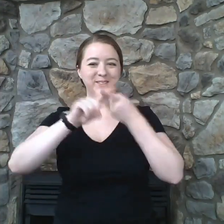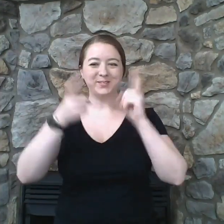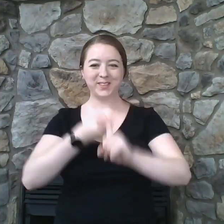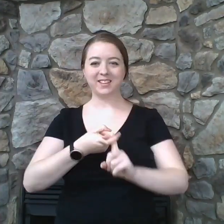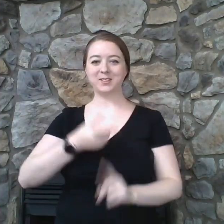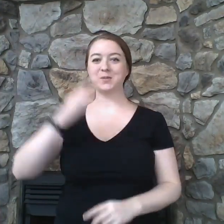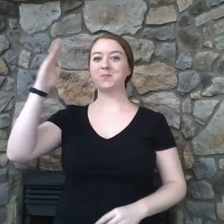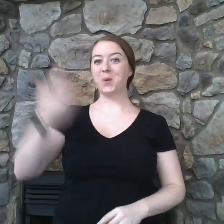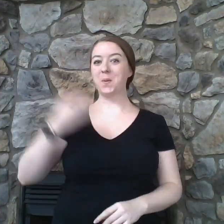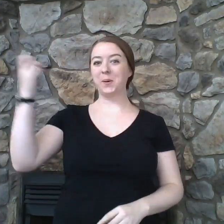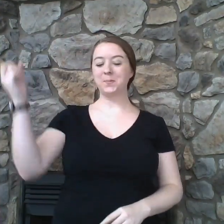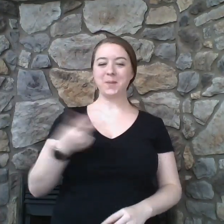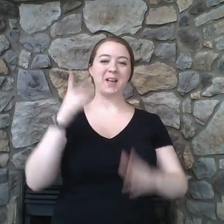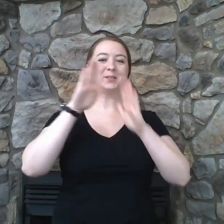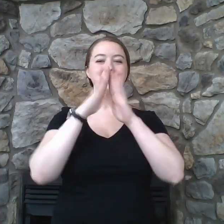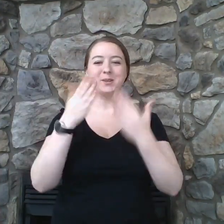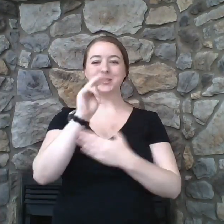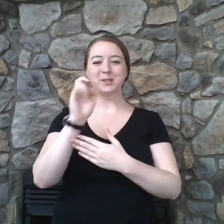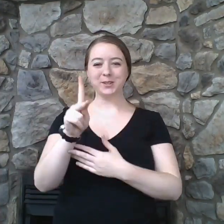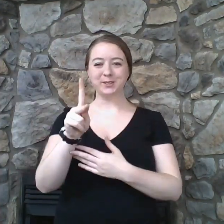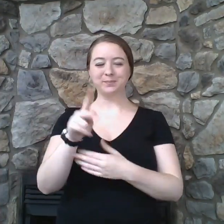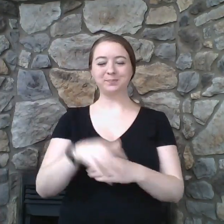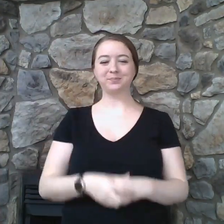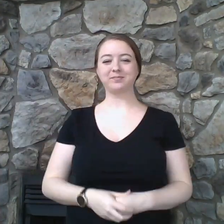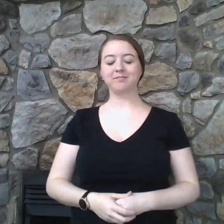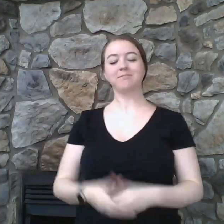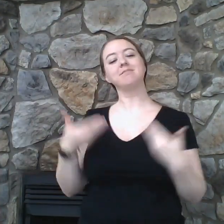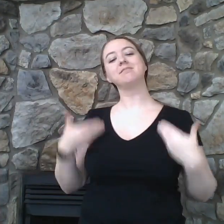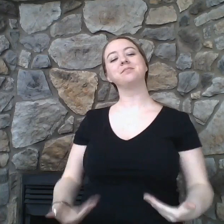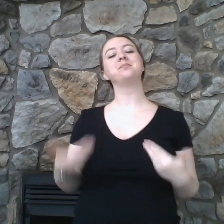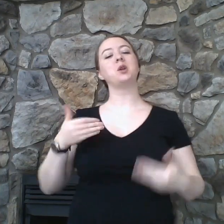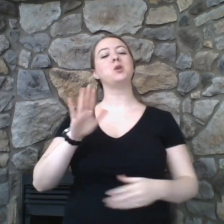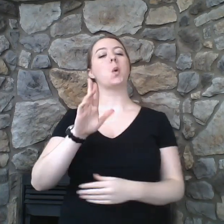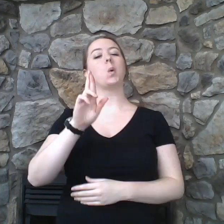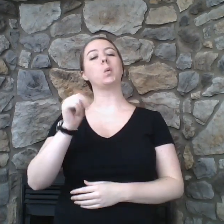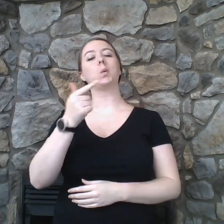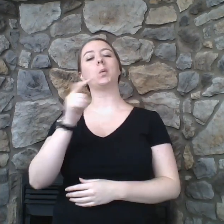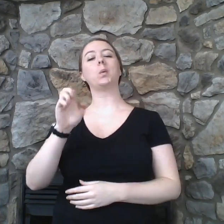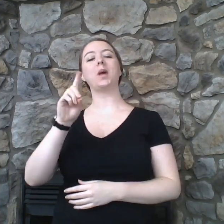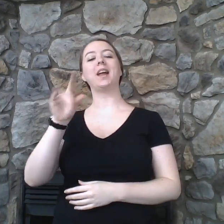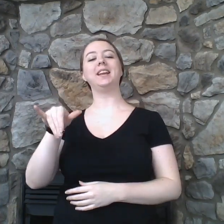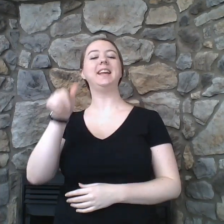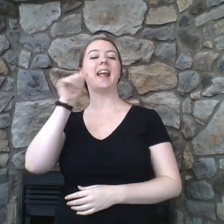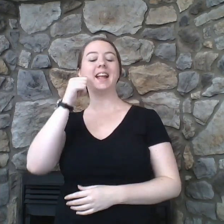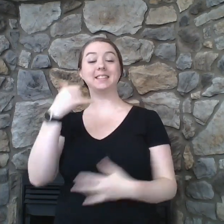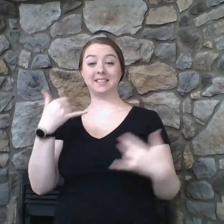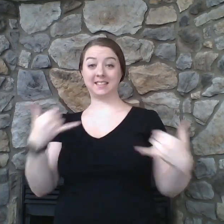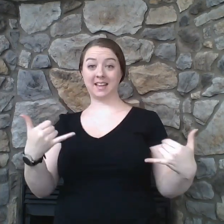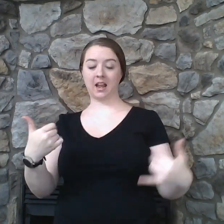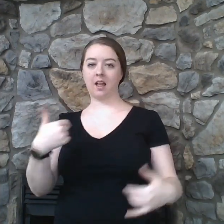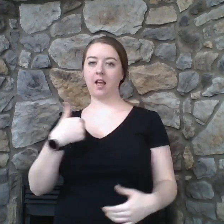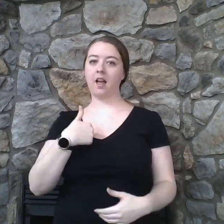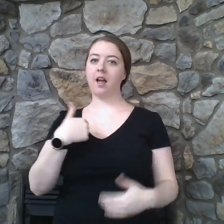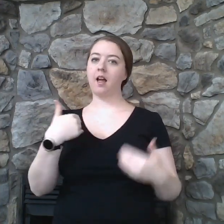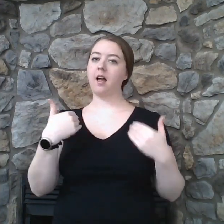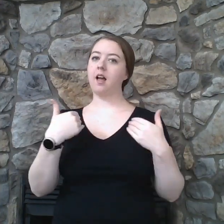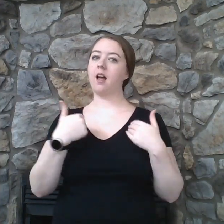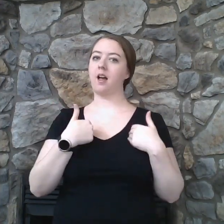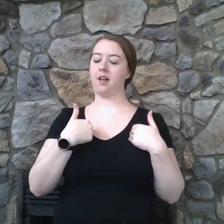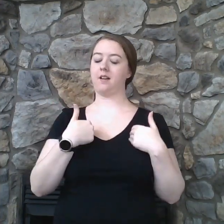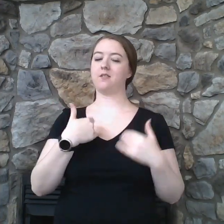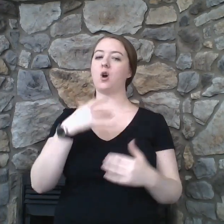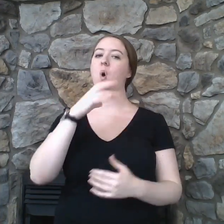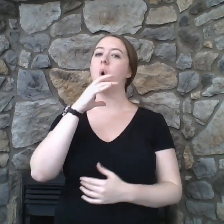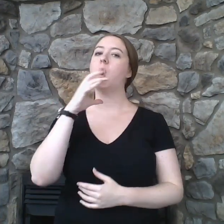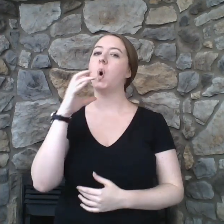Hello, my sweet friends. Welcome back to the Book Nook. I'm your Raggedy Auntie, and today I have